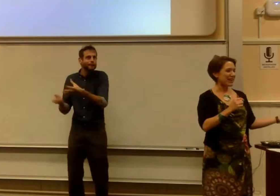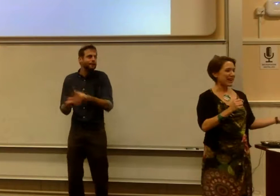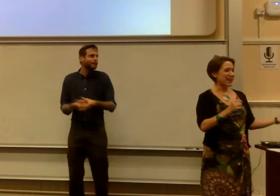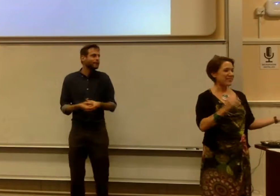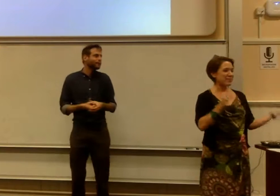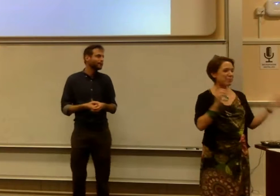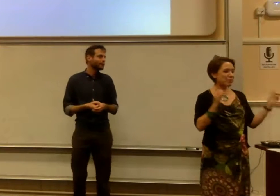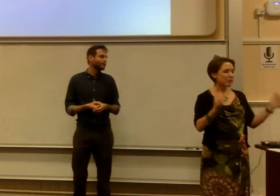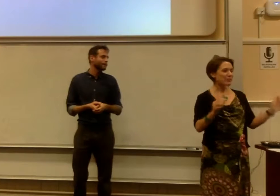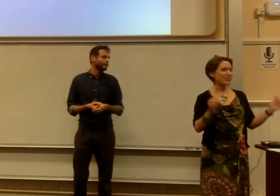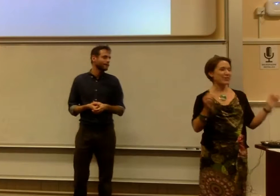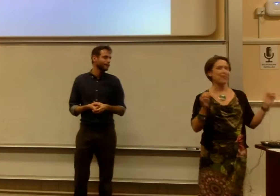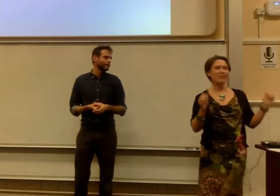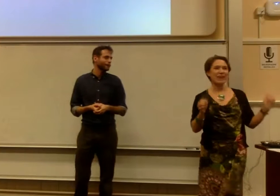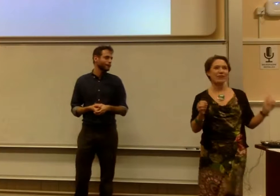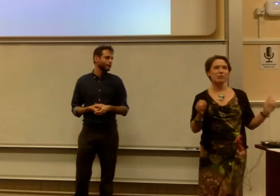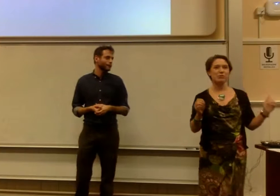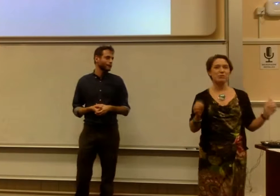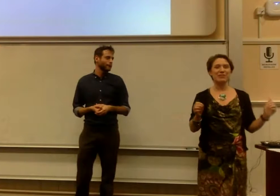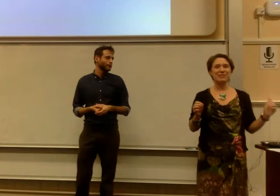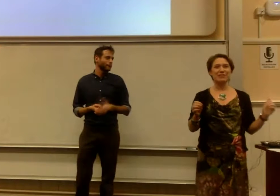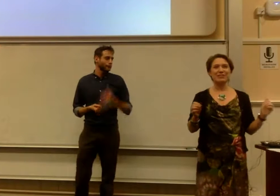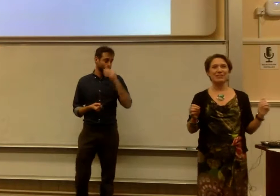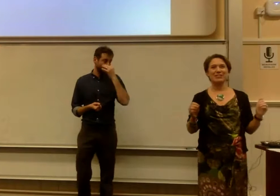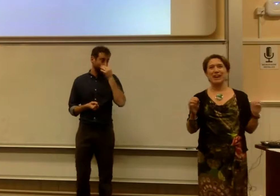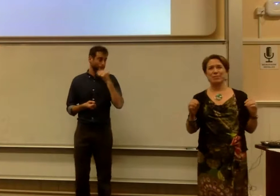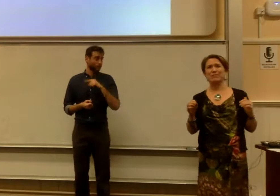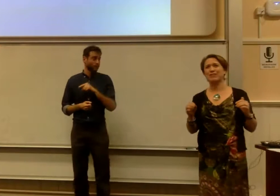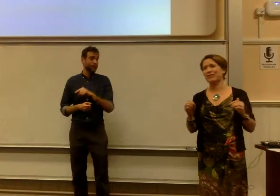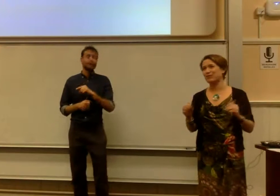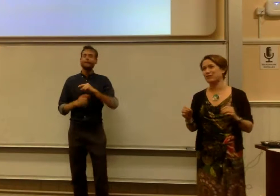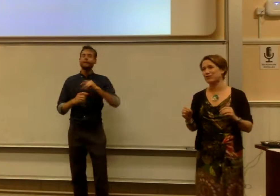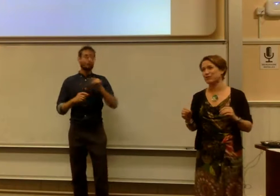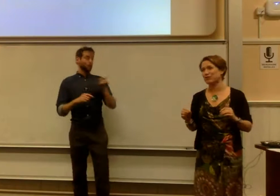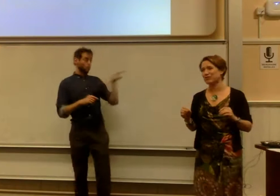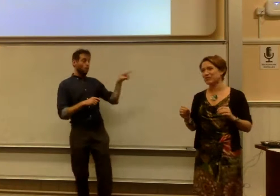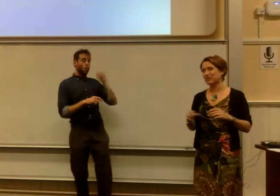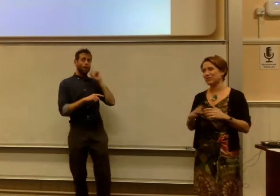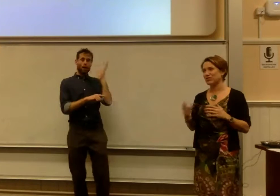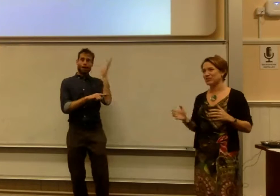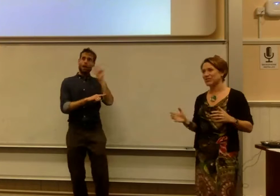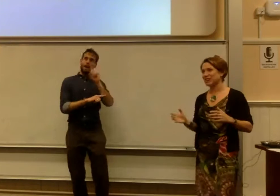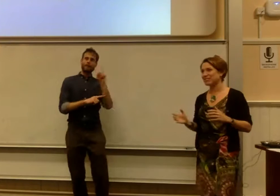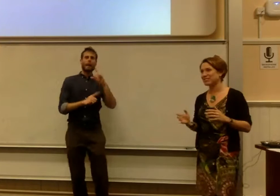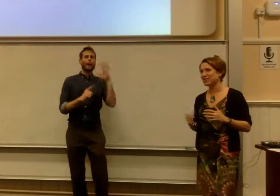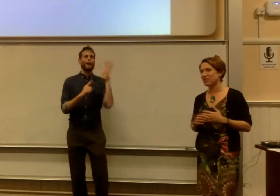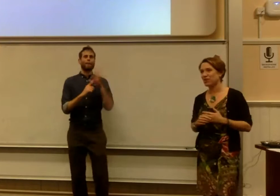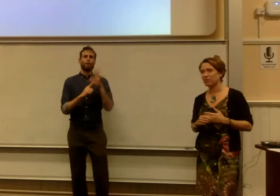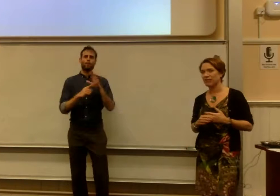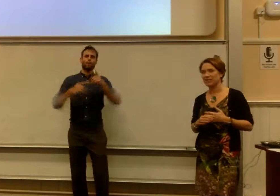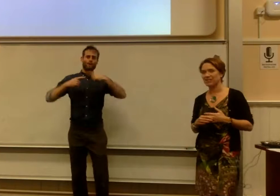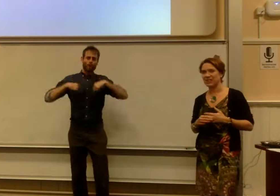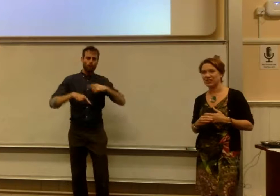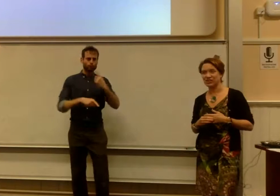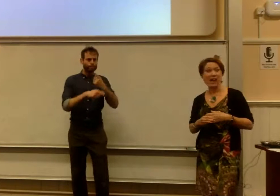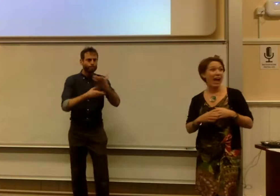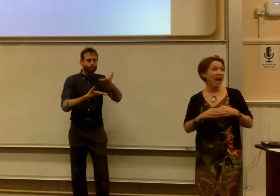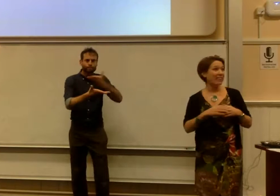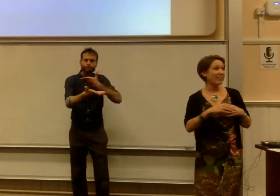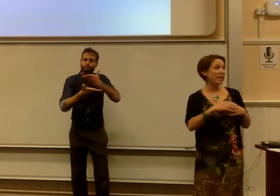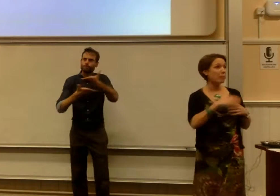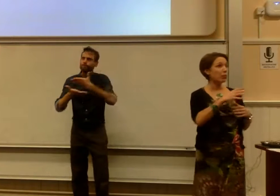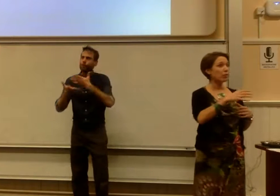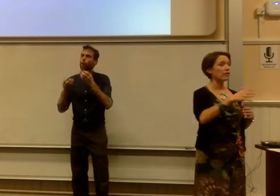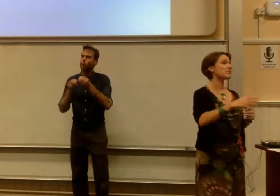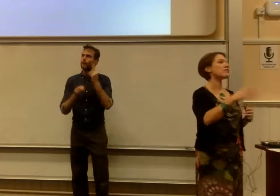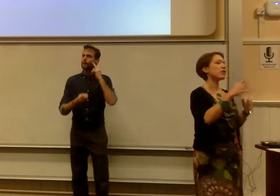about, the importance of engagement with BSL users is absolutely crucial to the success of the legislation.